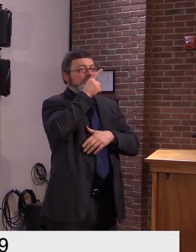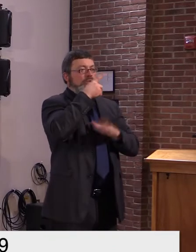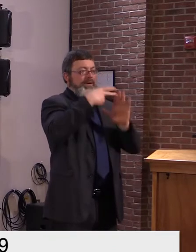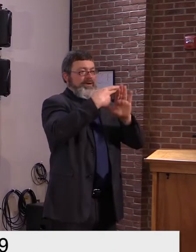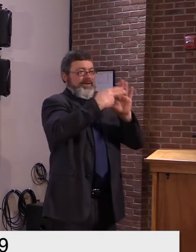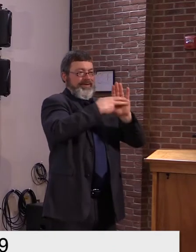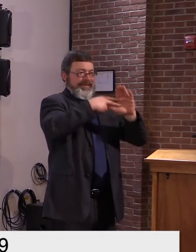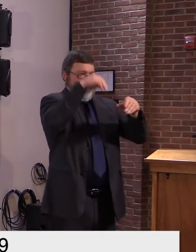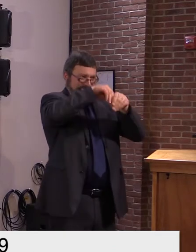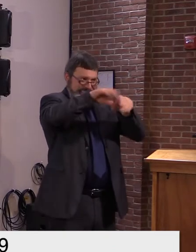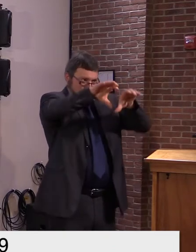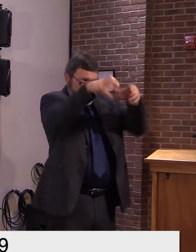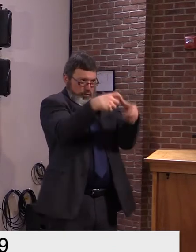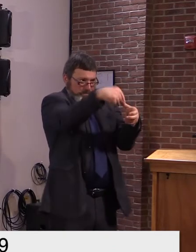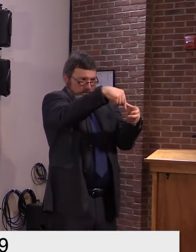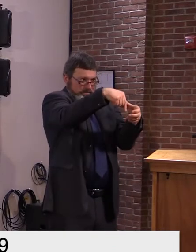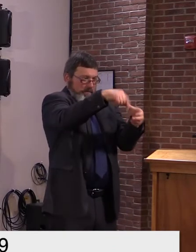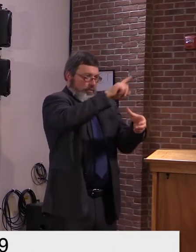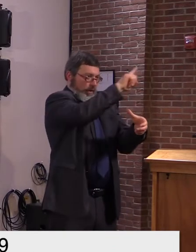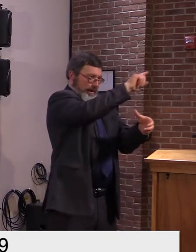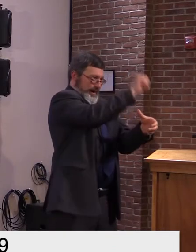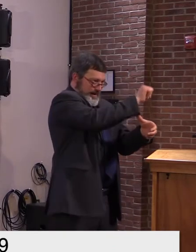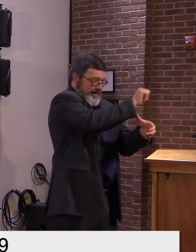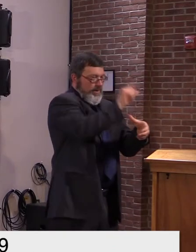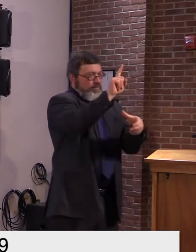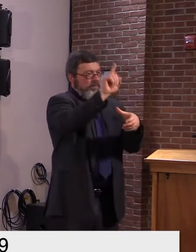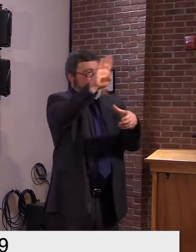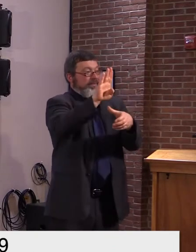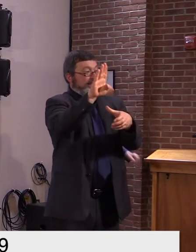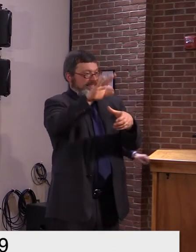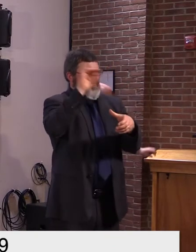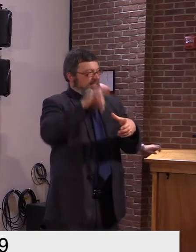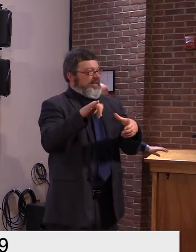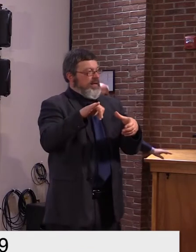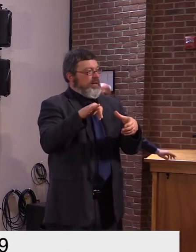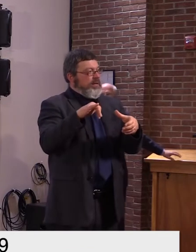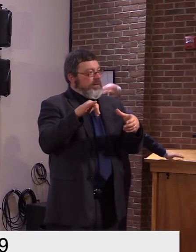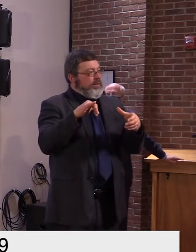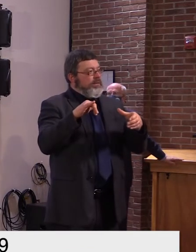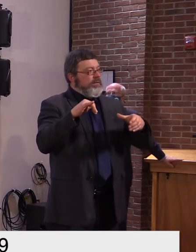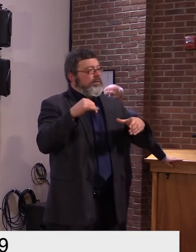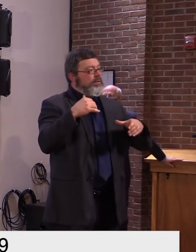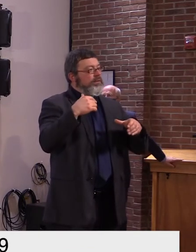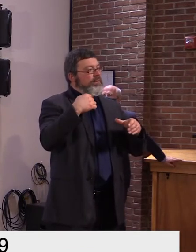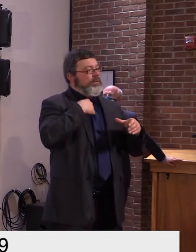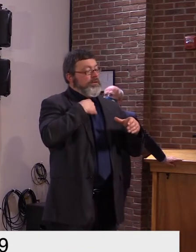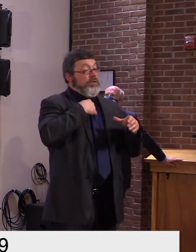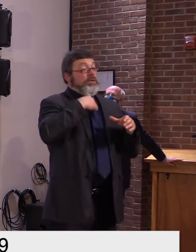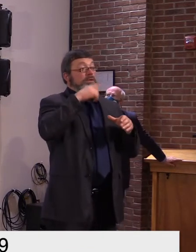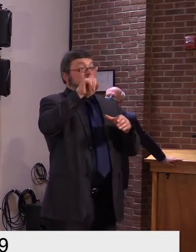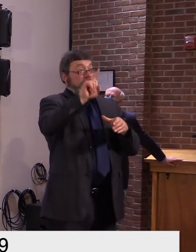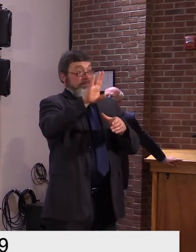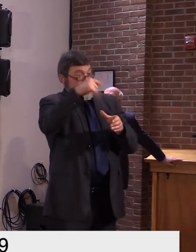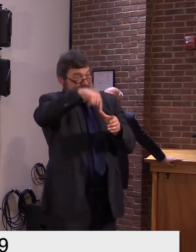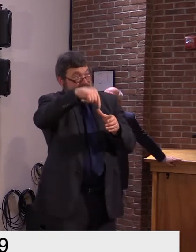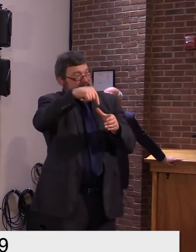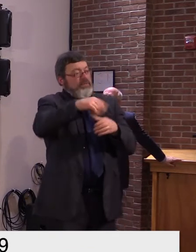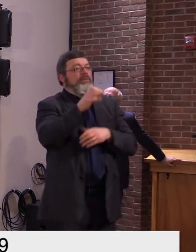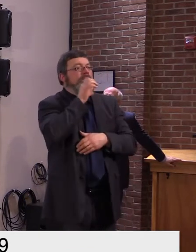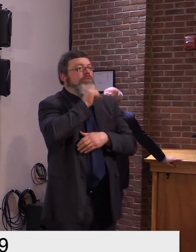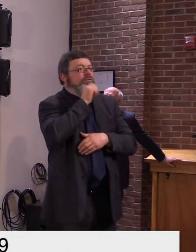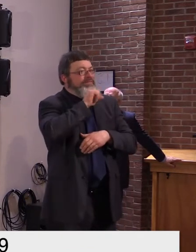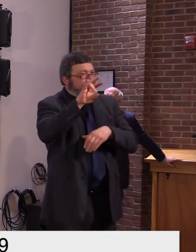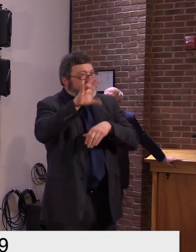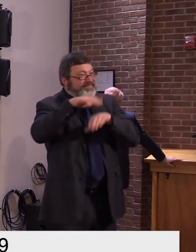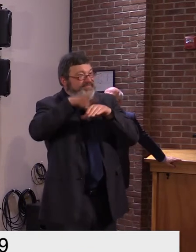very high degree of certainty, it will be defined by age, And because it will be defined by age, there'll be a variety of